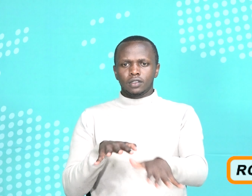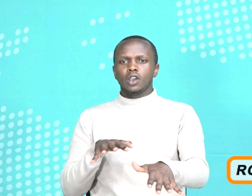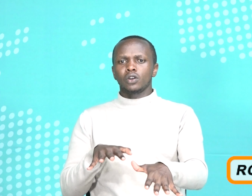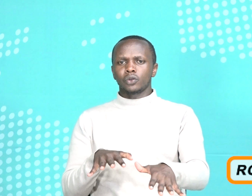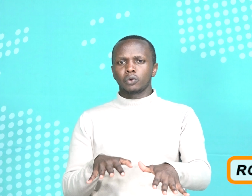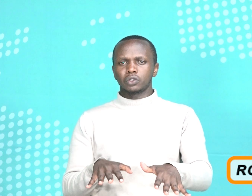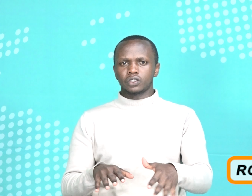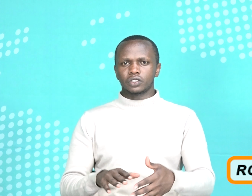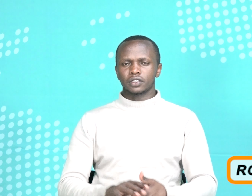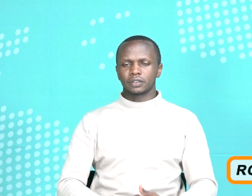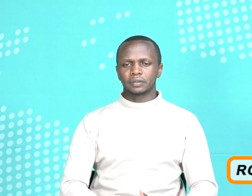roots,